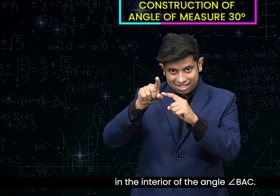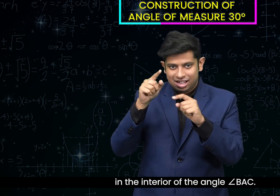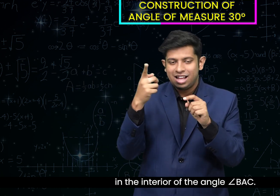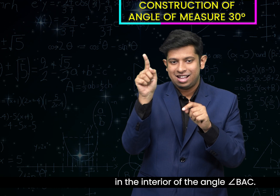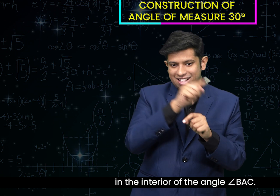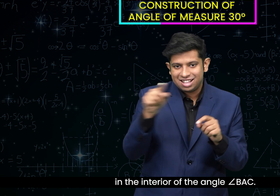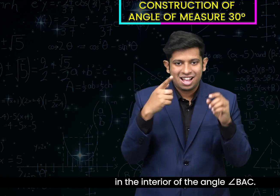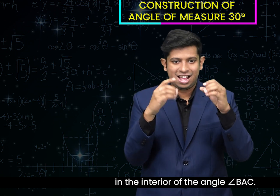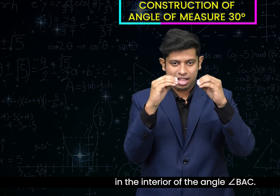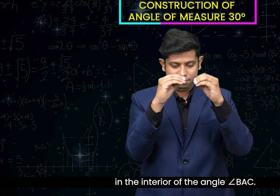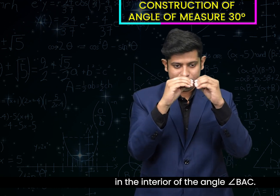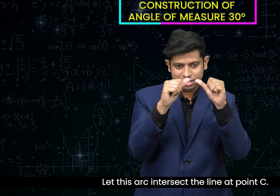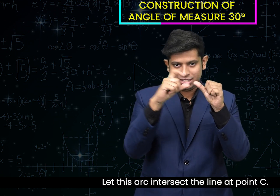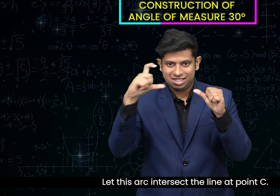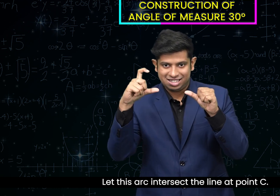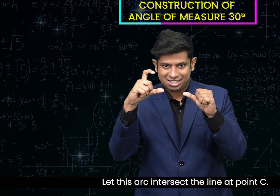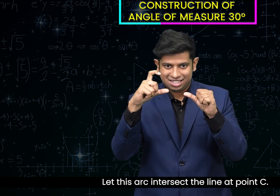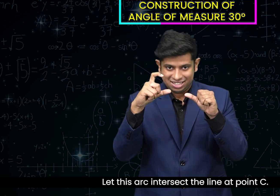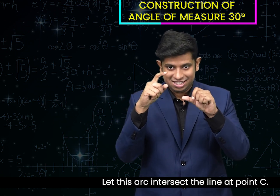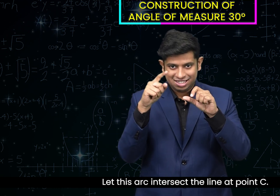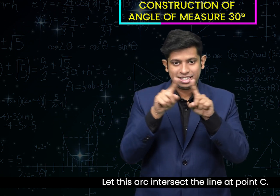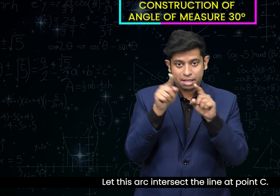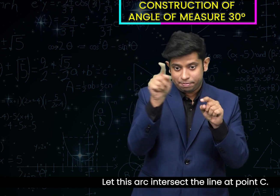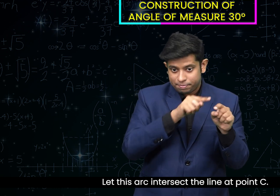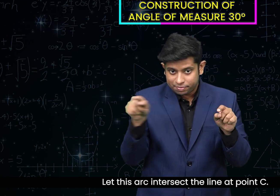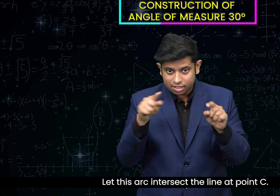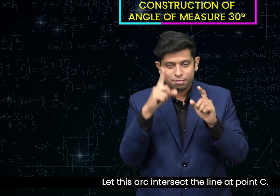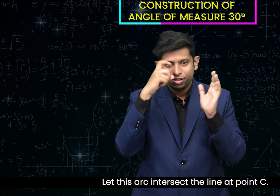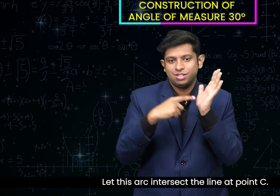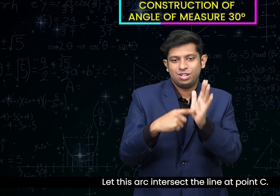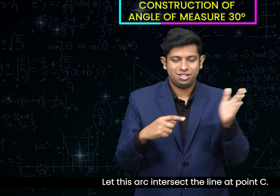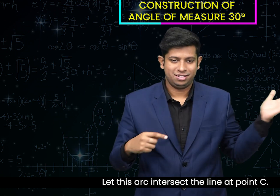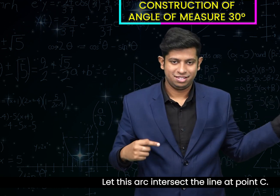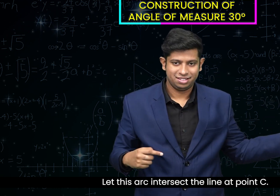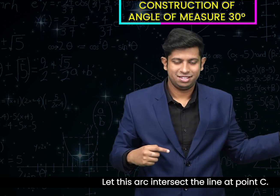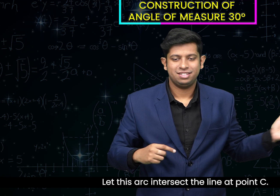angle BAC. Let this arc intersect the line at point C.